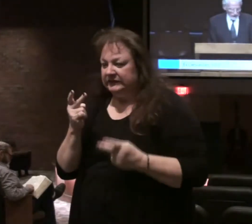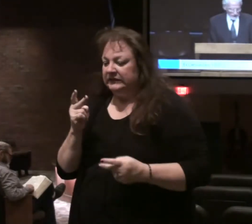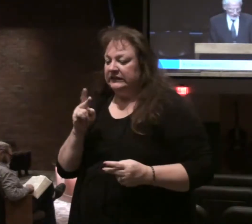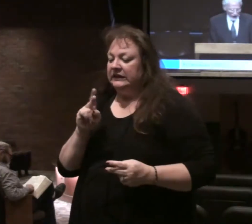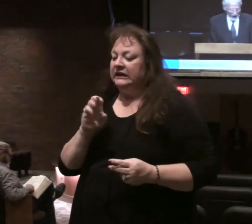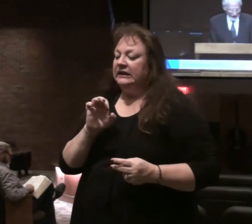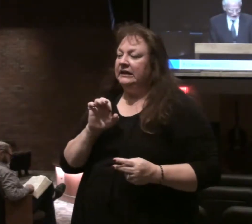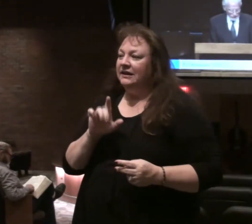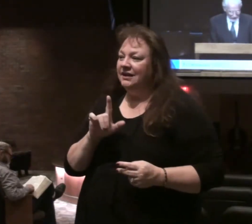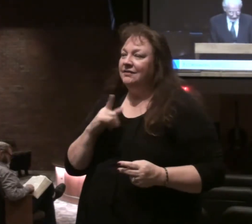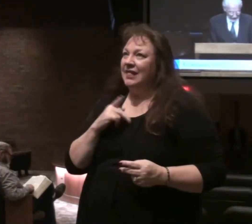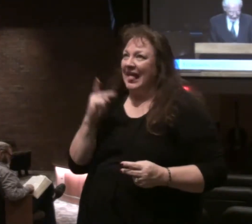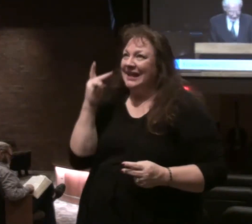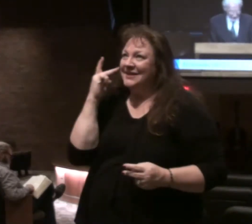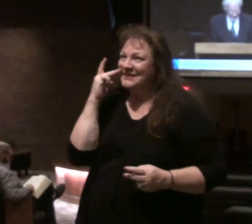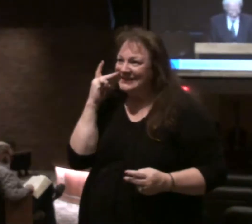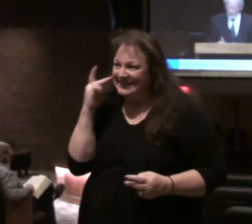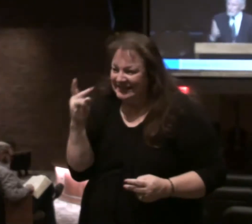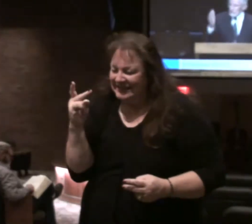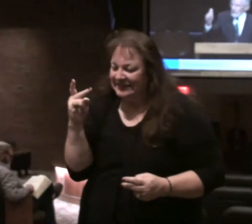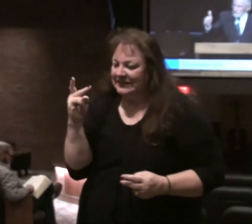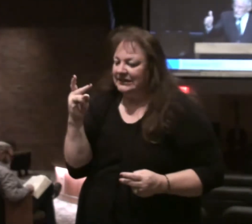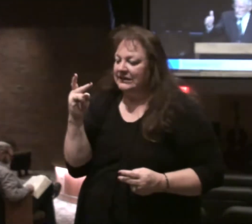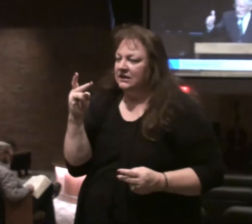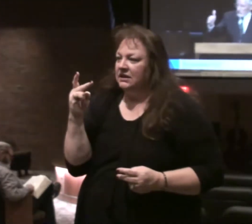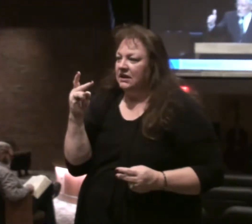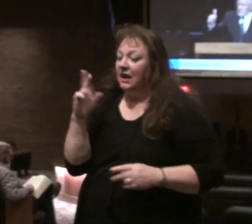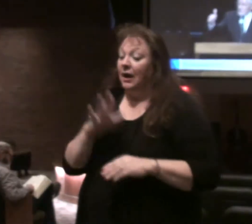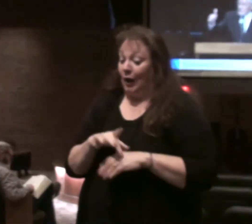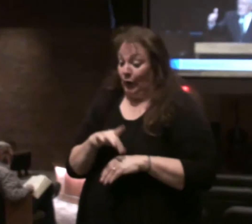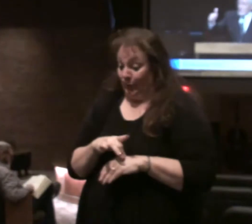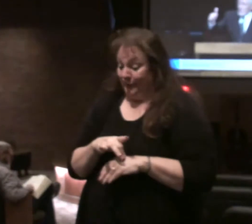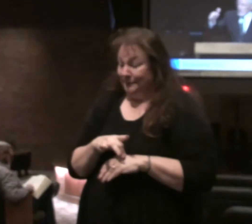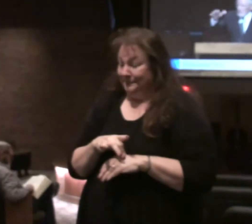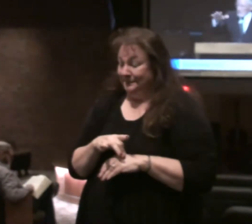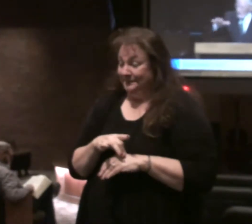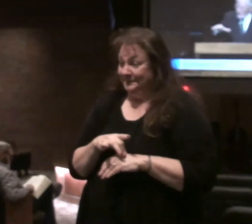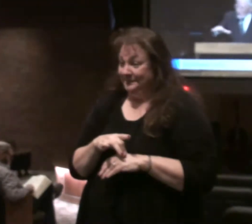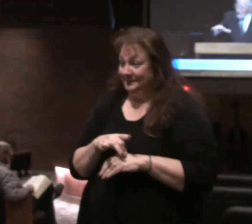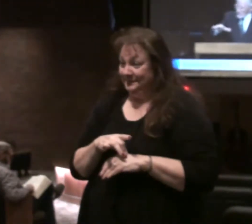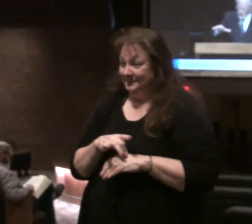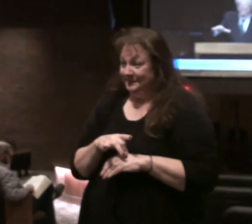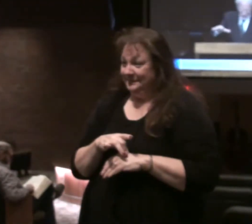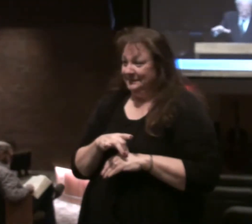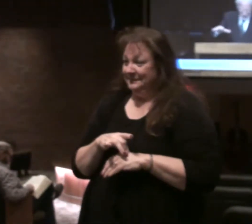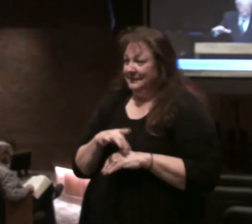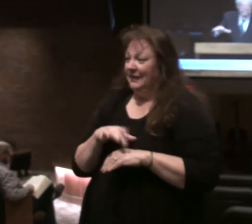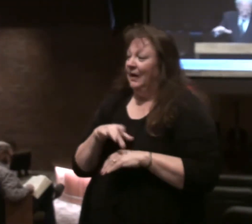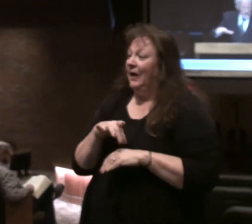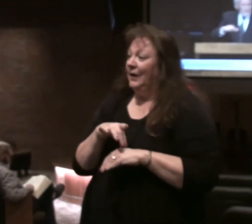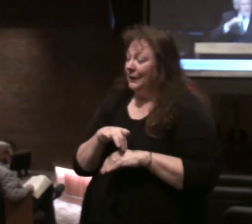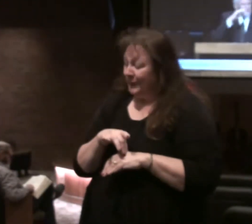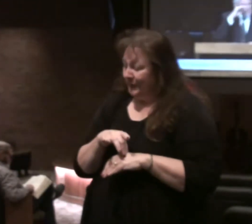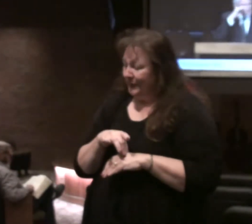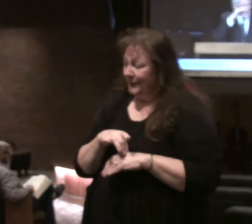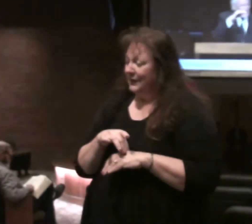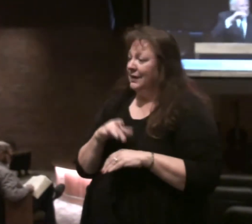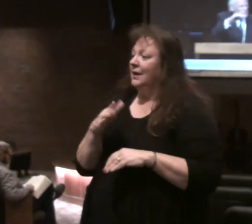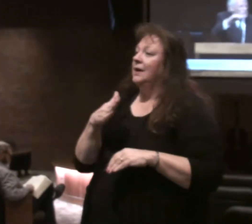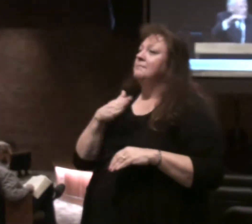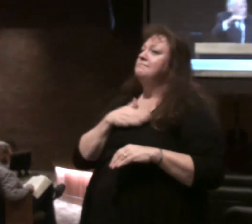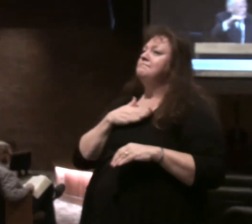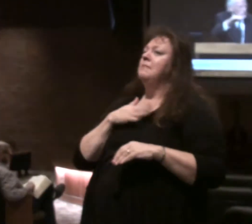verse 5, I have seen. This is under the sun, on this physical earth. This is